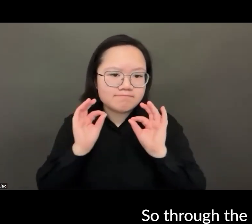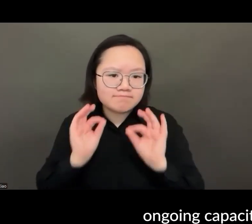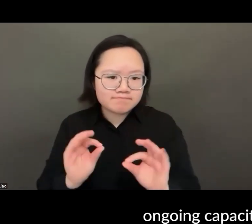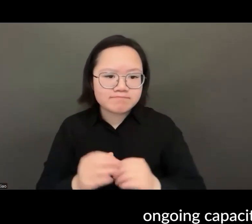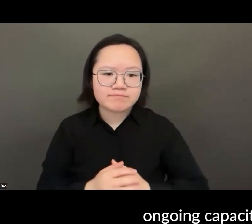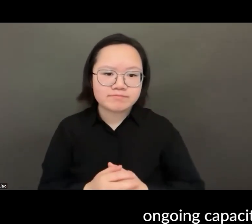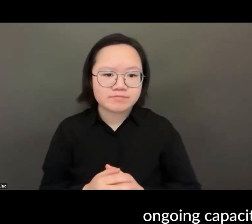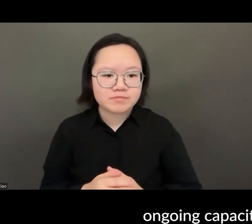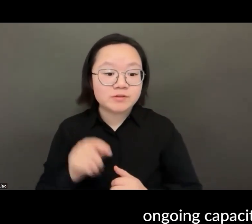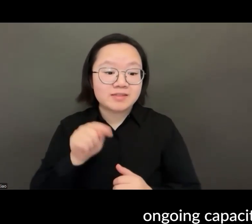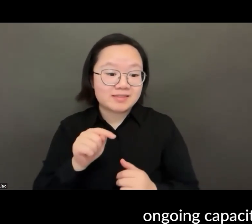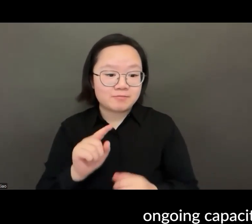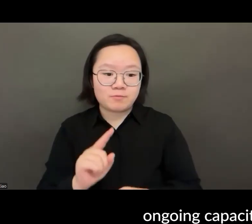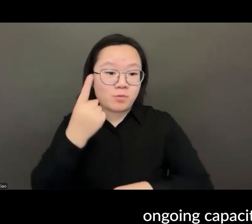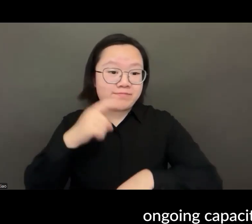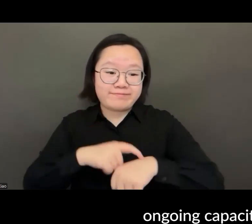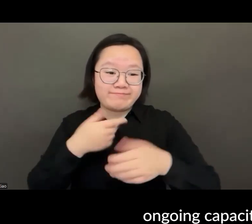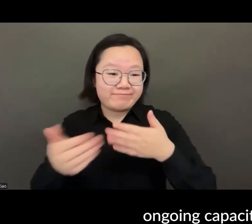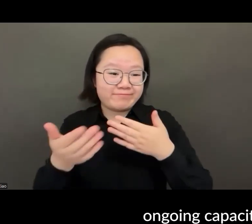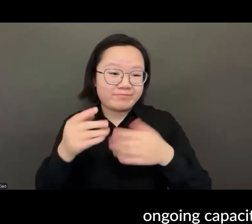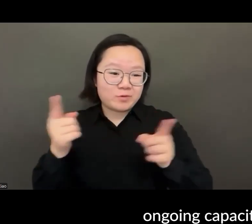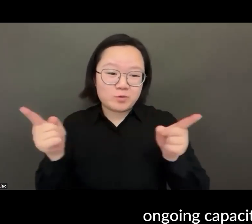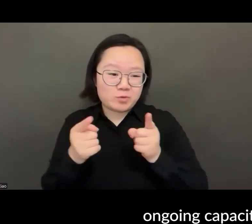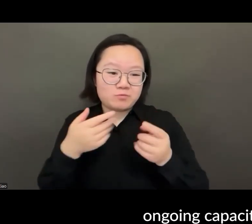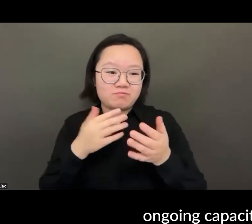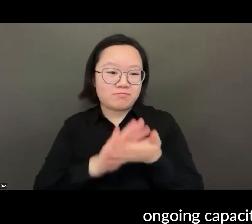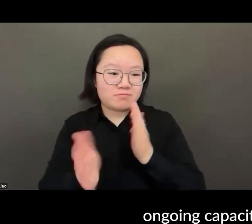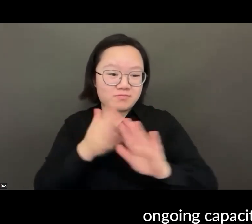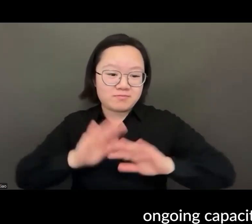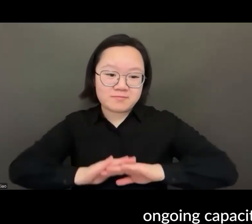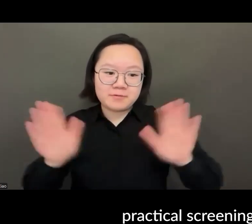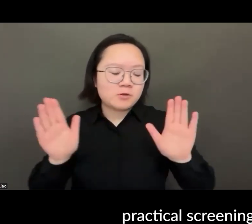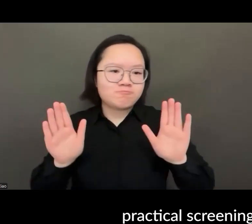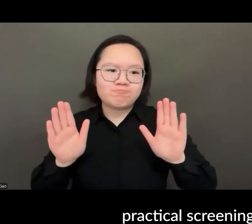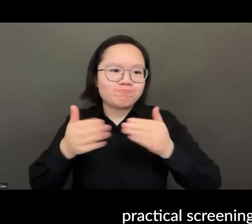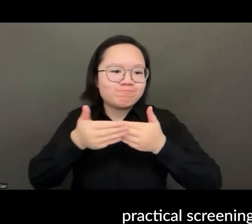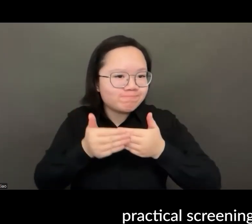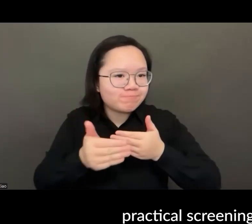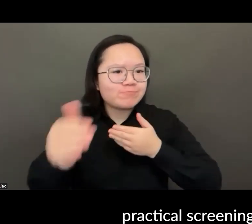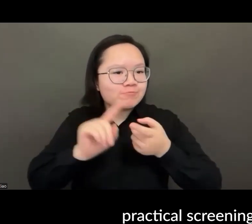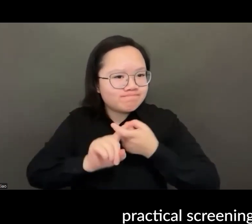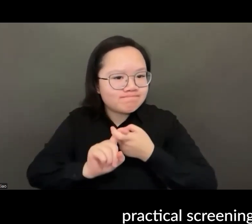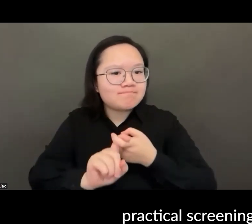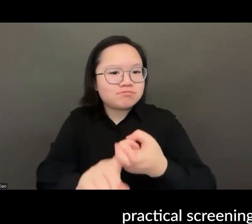ongoing capacity building, mentally, practical screening